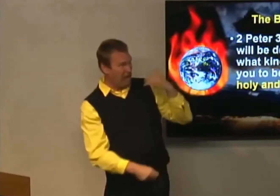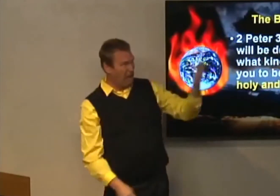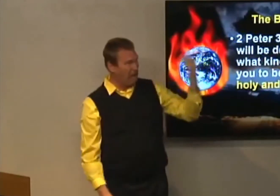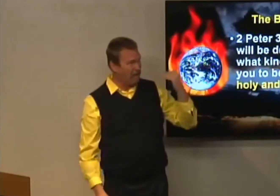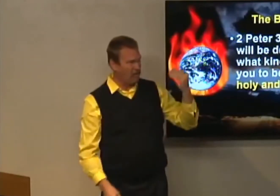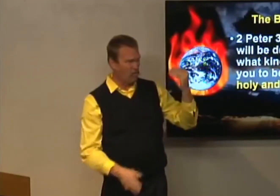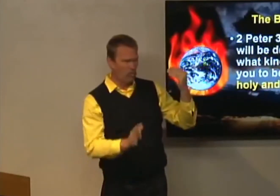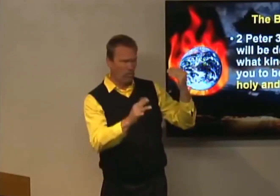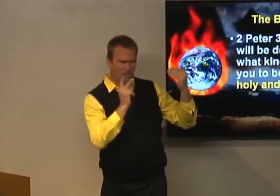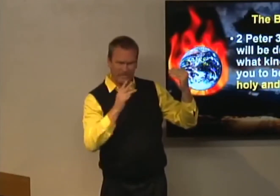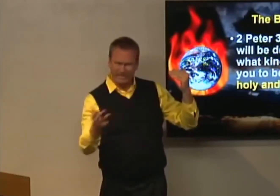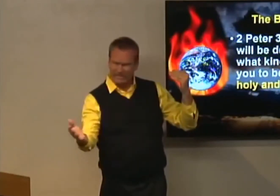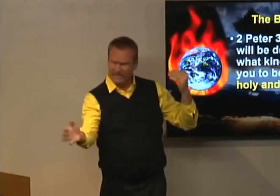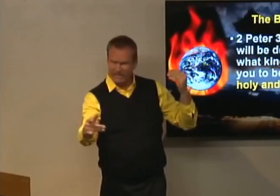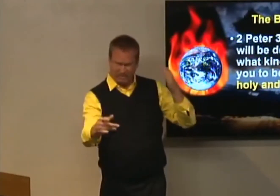We should not be foolish about it.